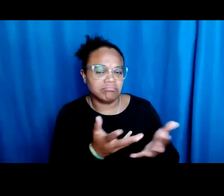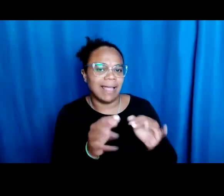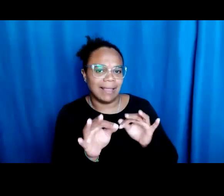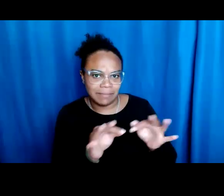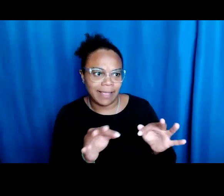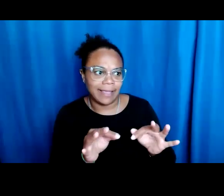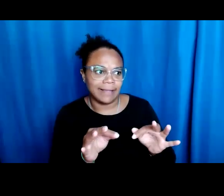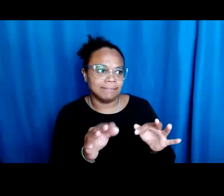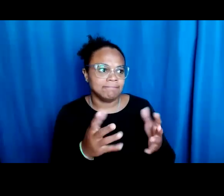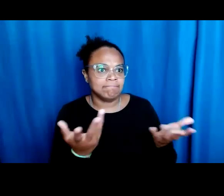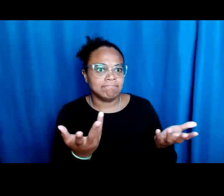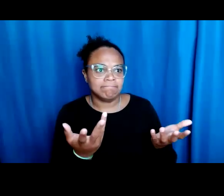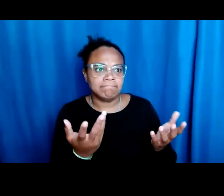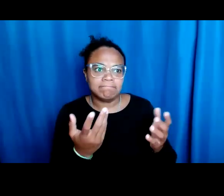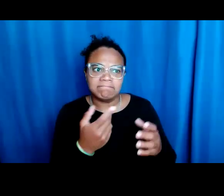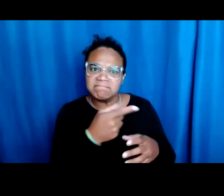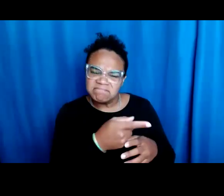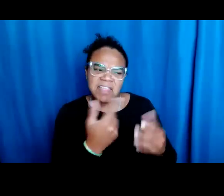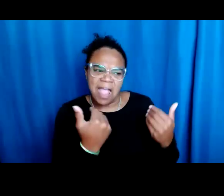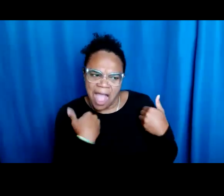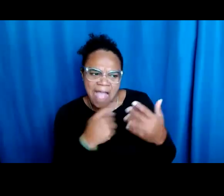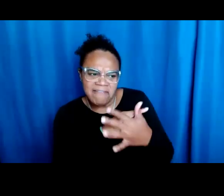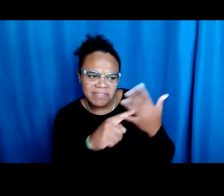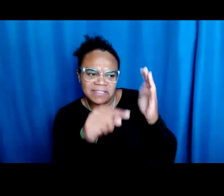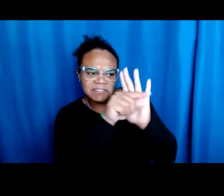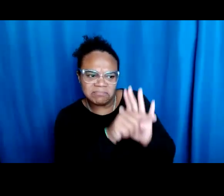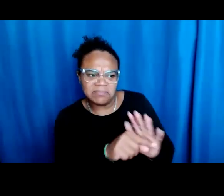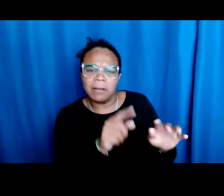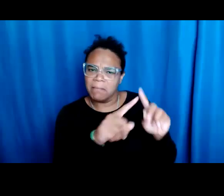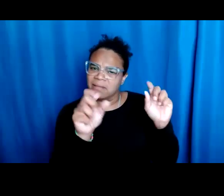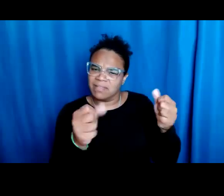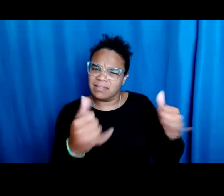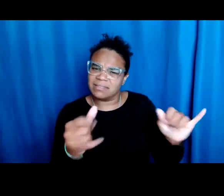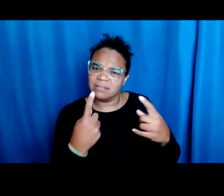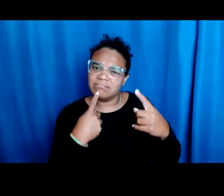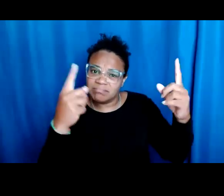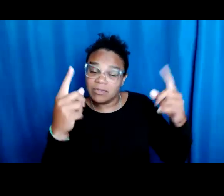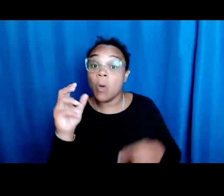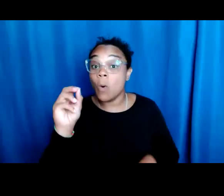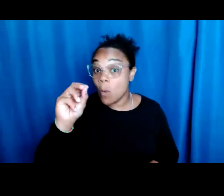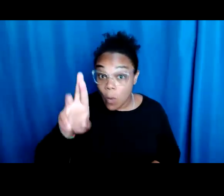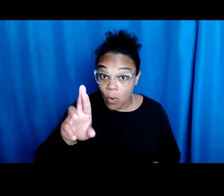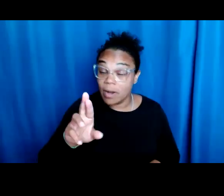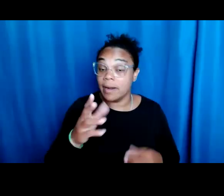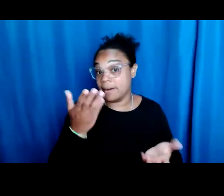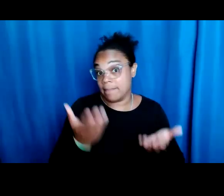is still light at the end of the tunnel, or that may be um,